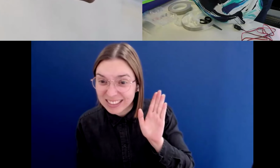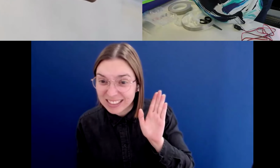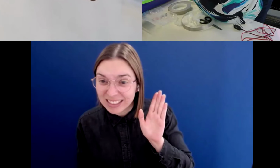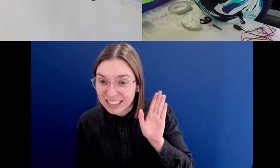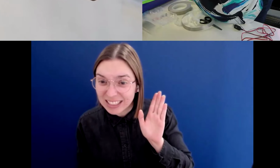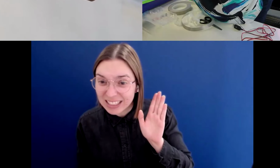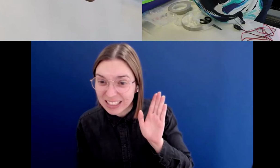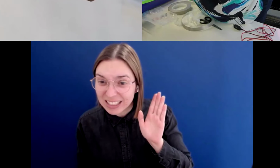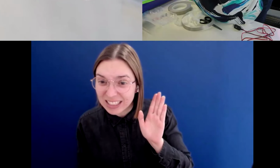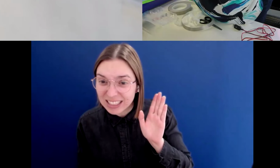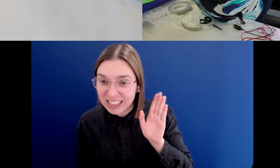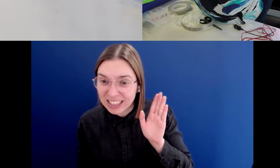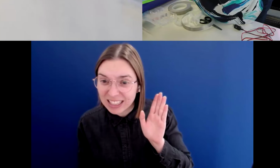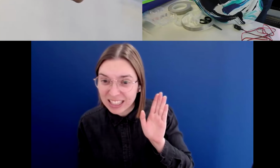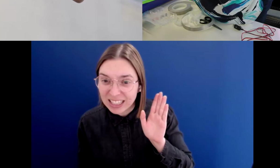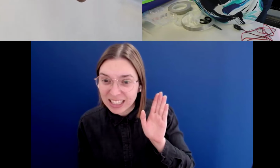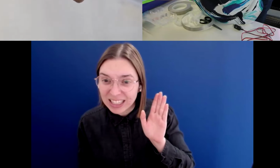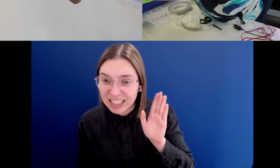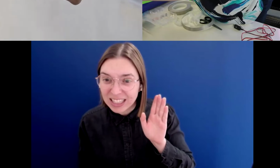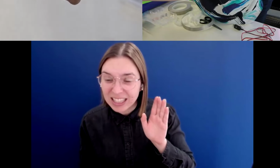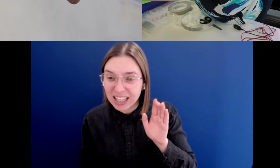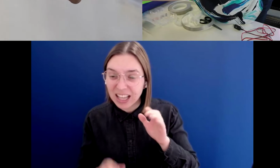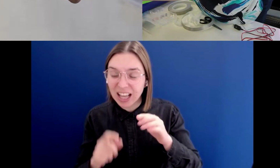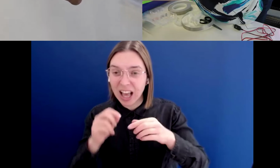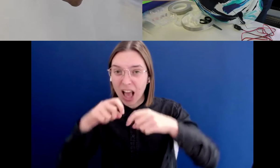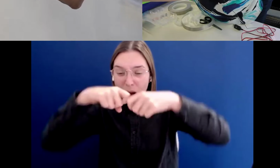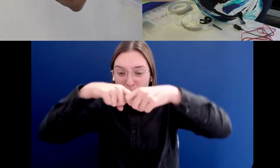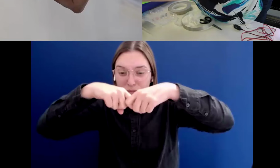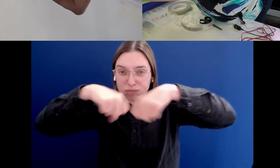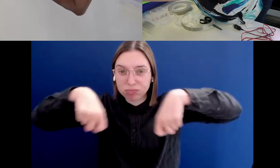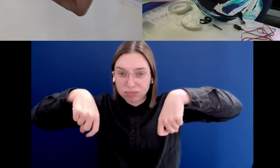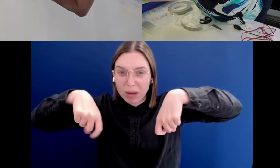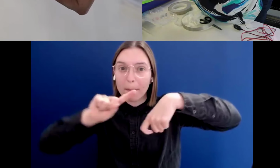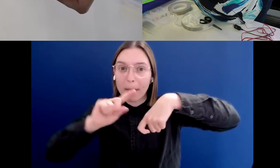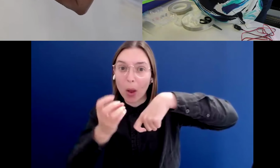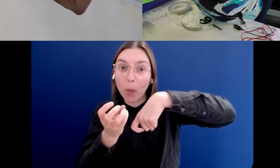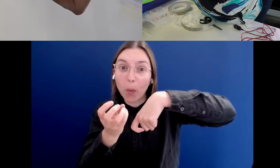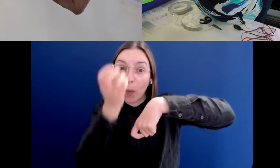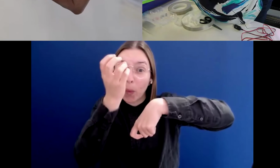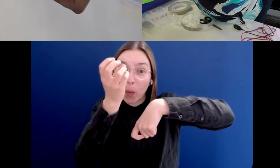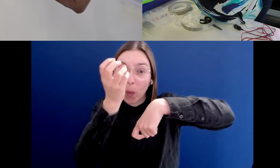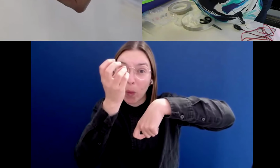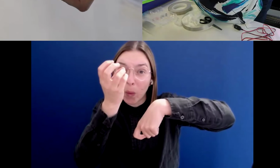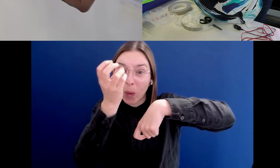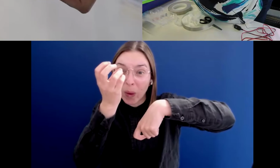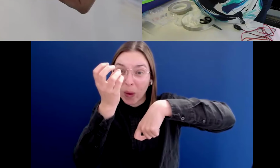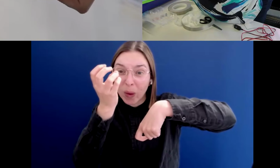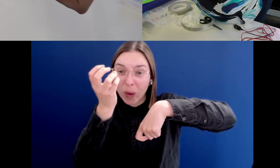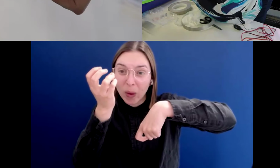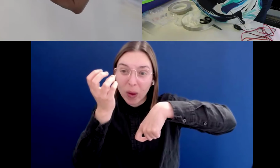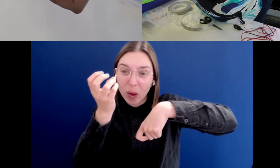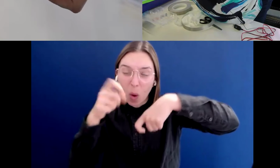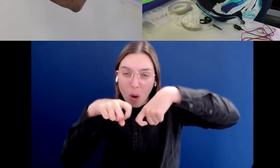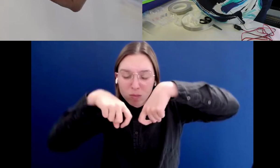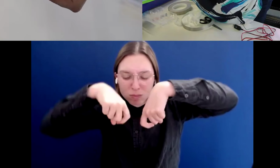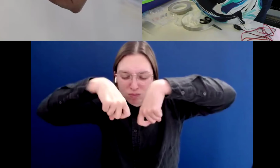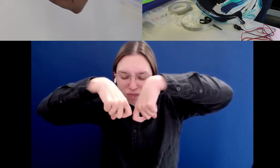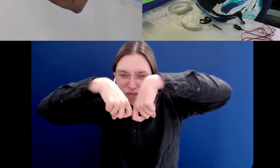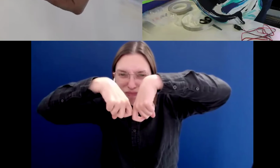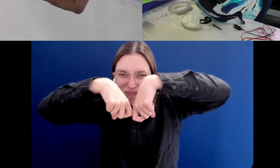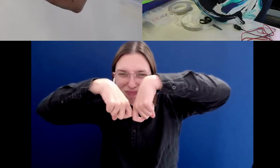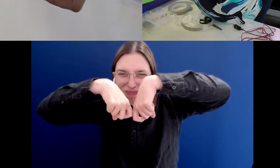okay. And you can see it would be possible for the 2 pieces of wire to touch each other. We want to do